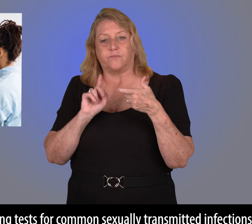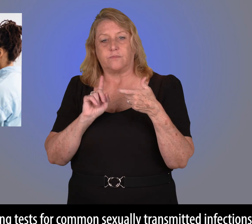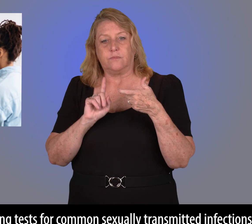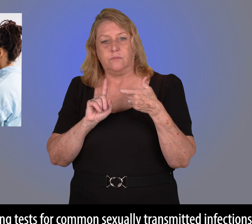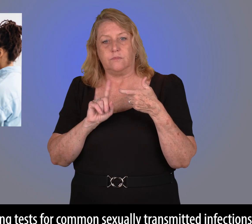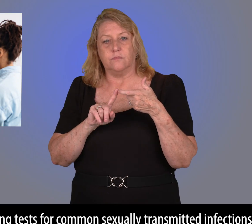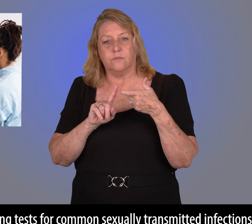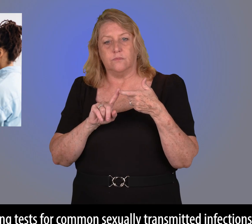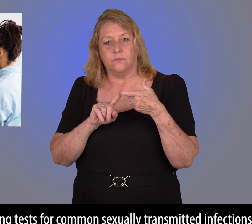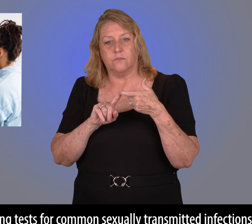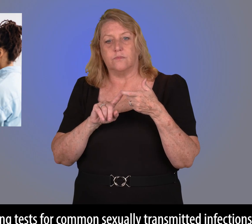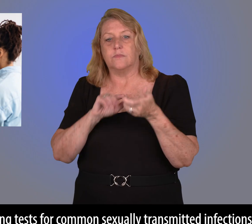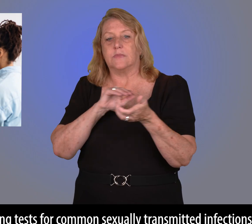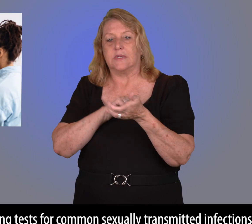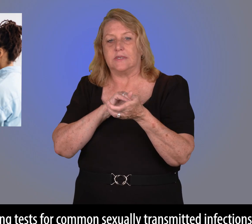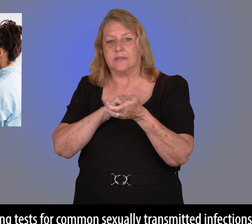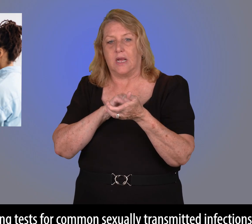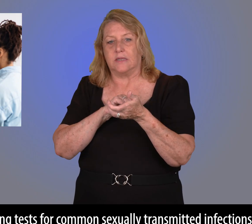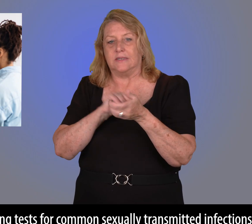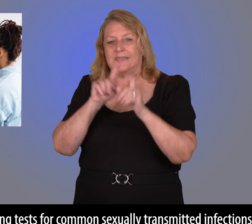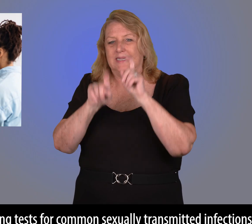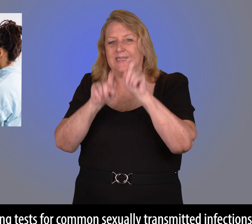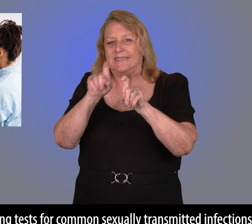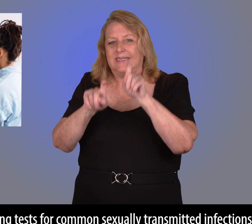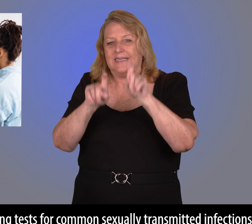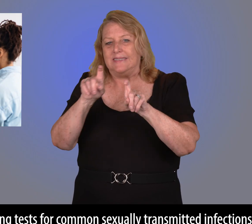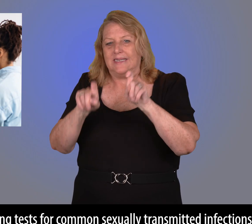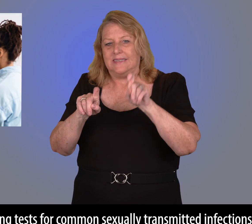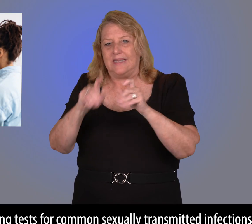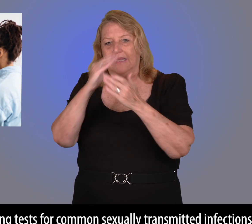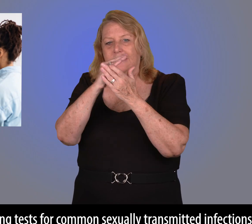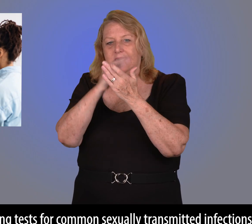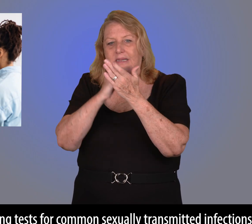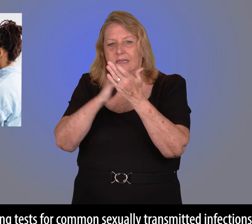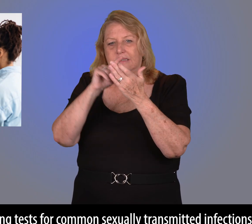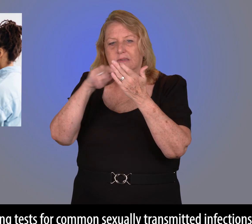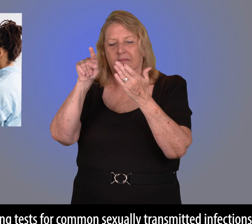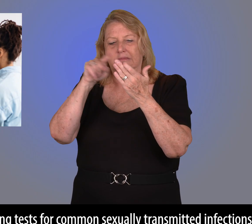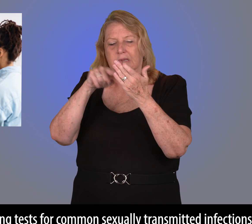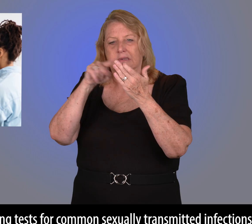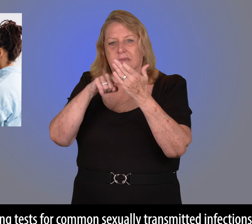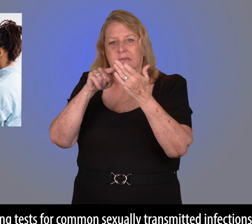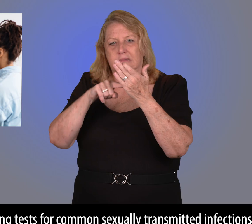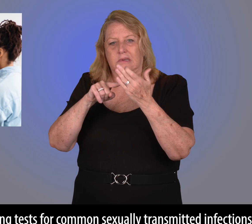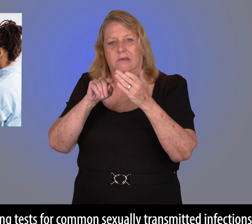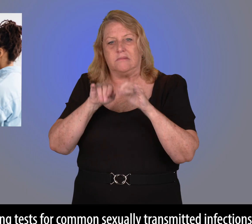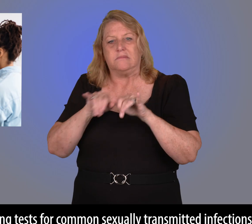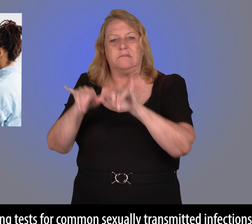Your doctor can provide screening tests for common sexually transmitted infections,